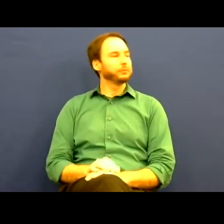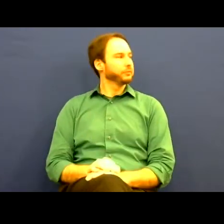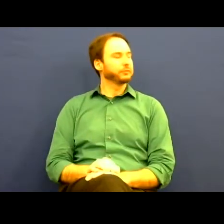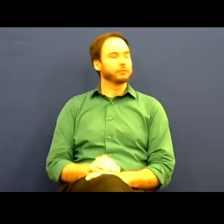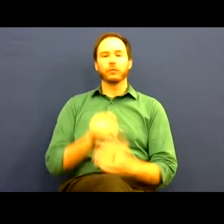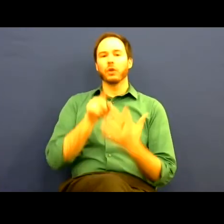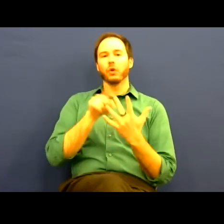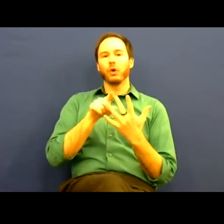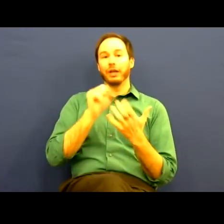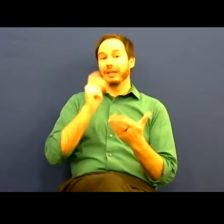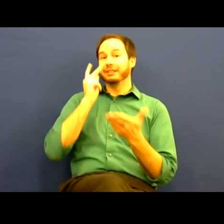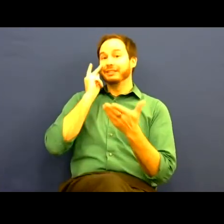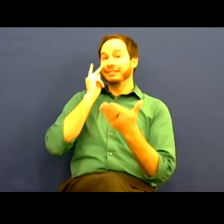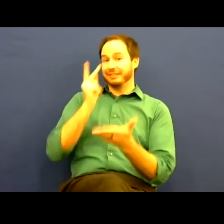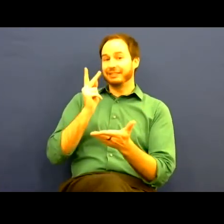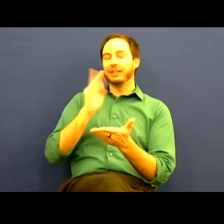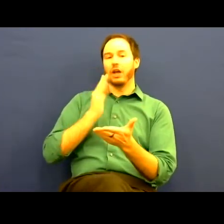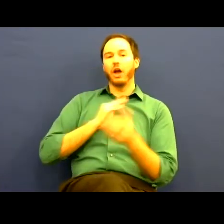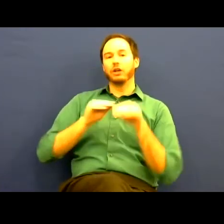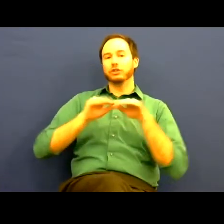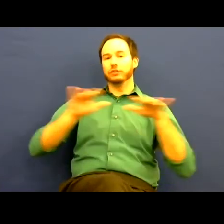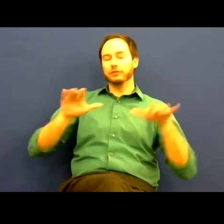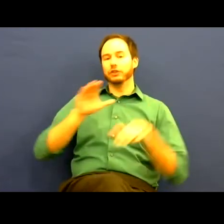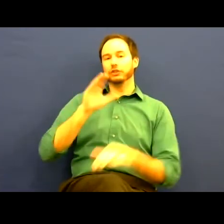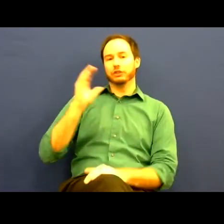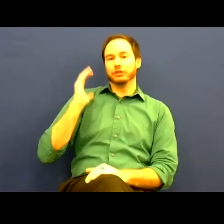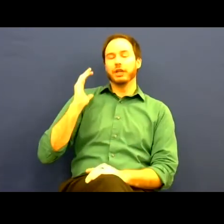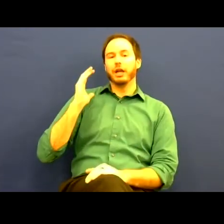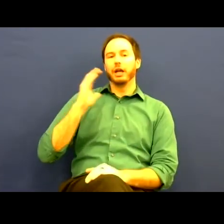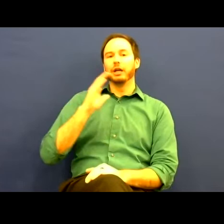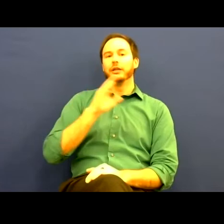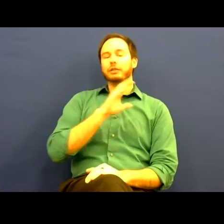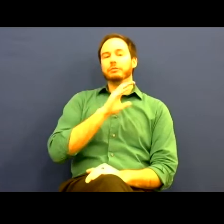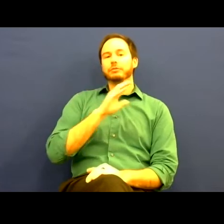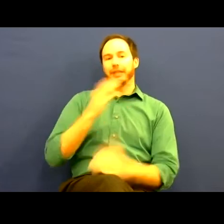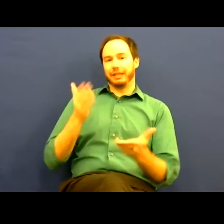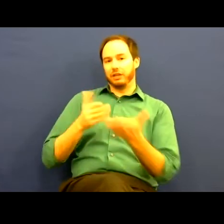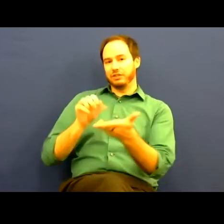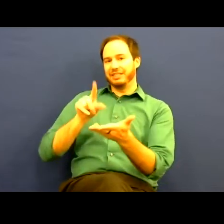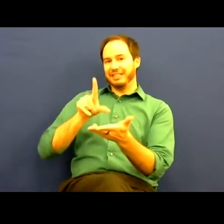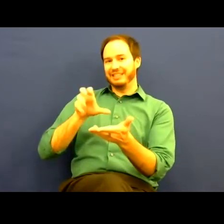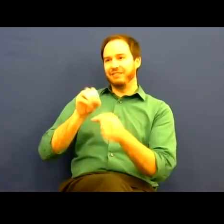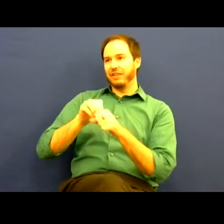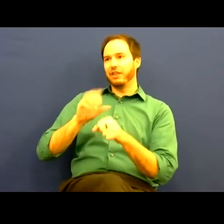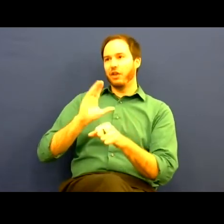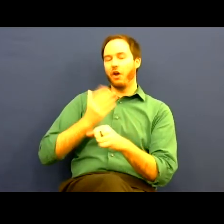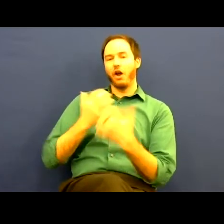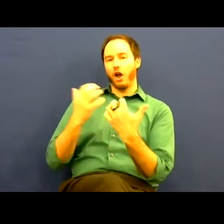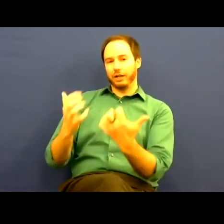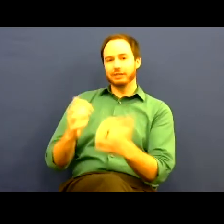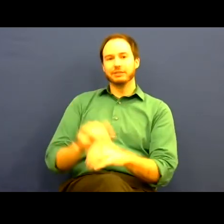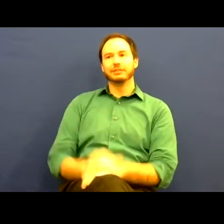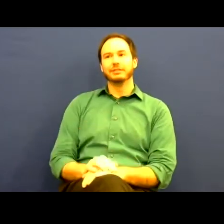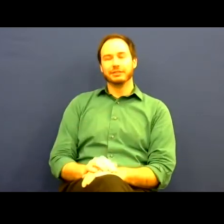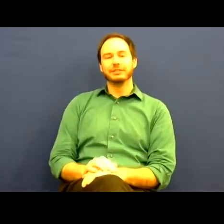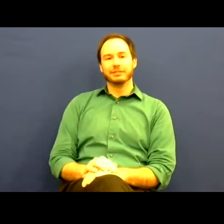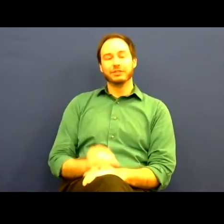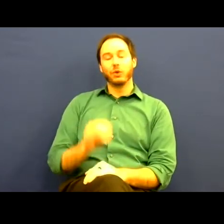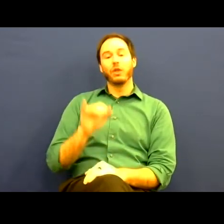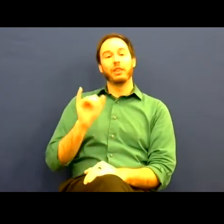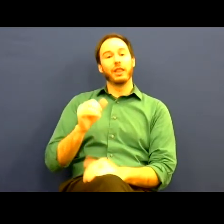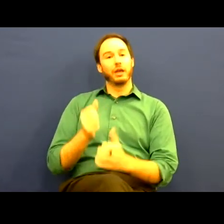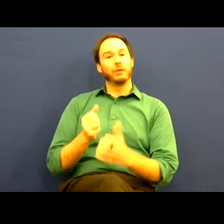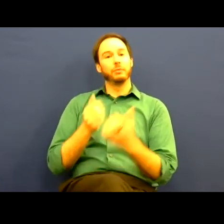So I can see our diversity chairman, Steve Lovey, in the audience. This